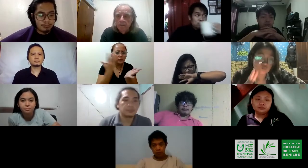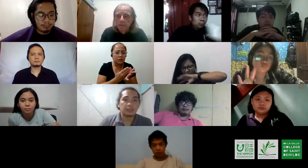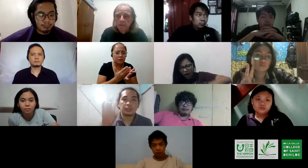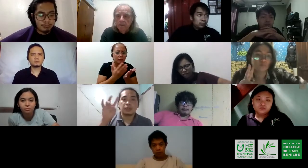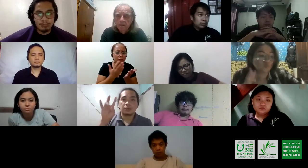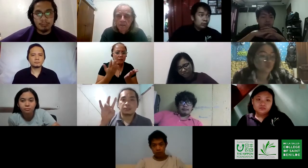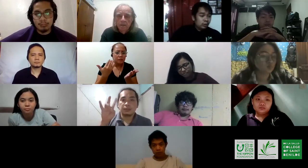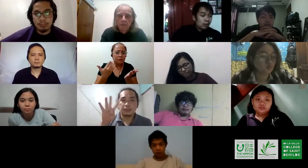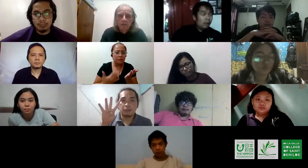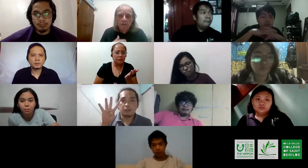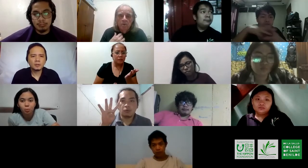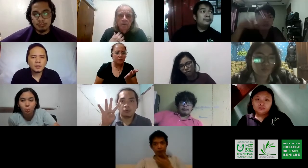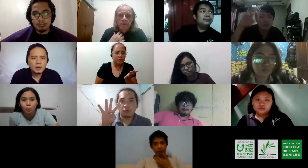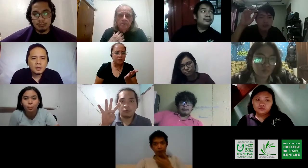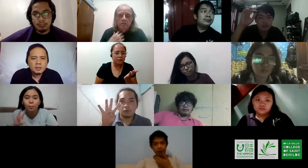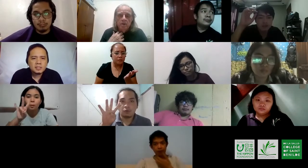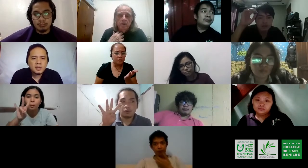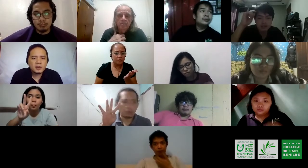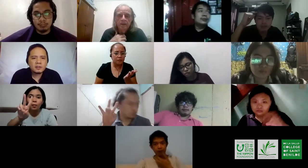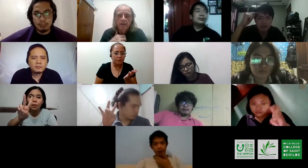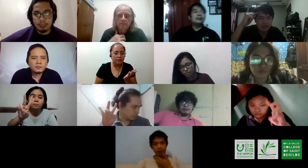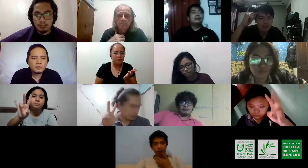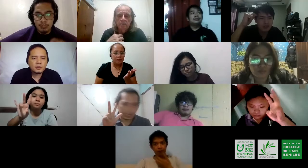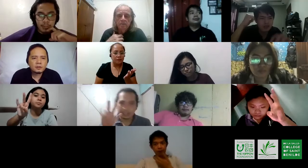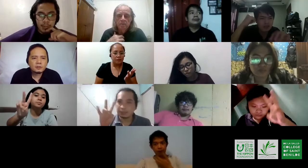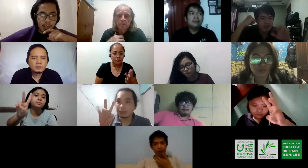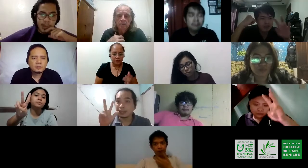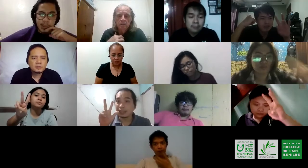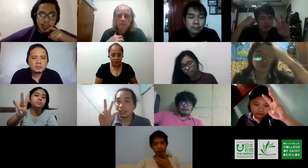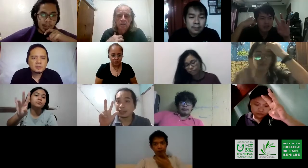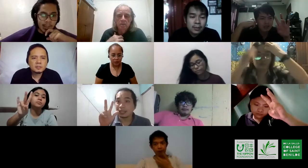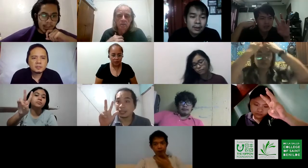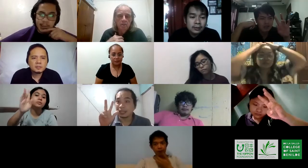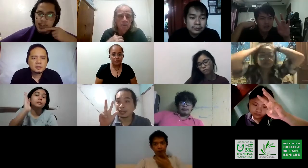I think we didn't talk about, 74,